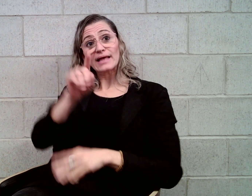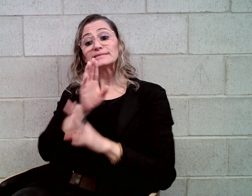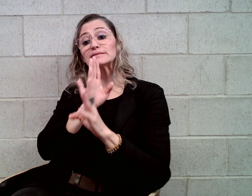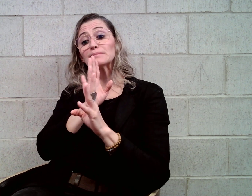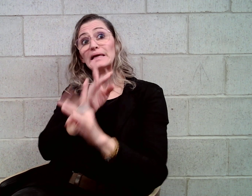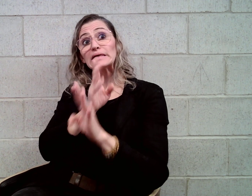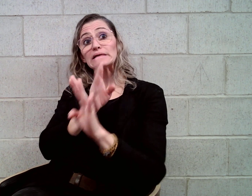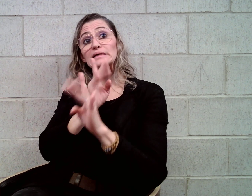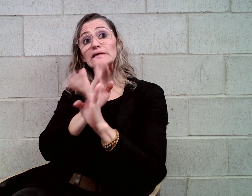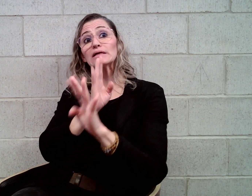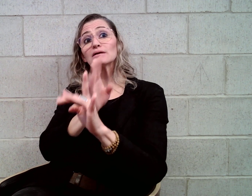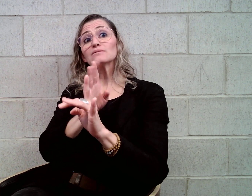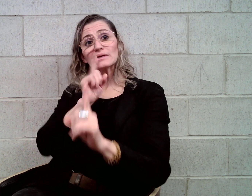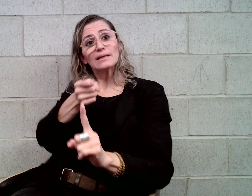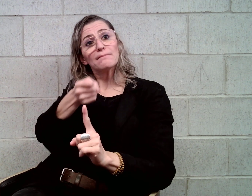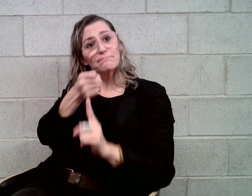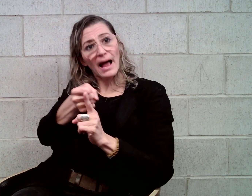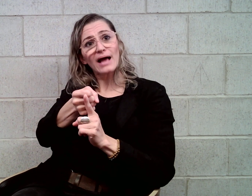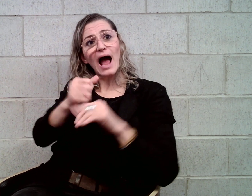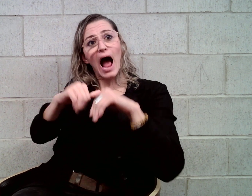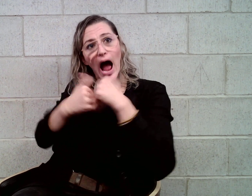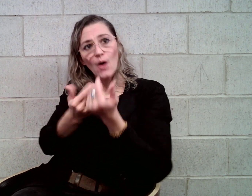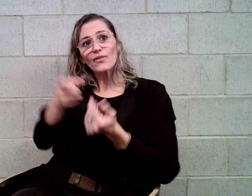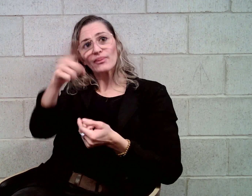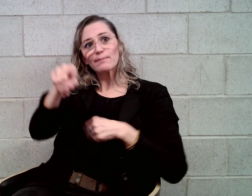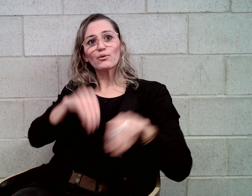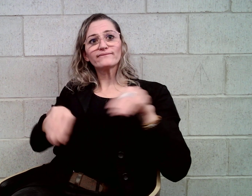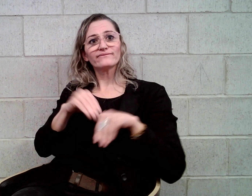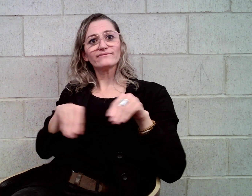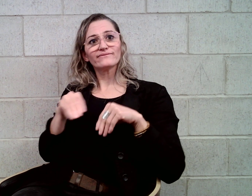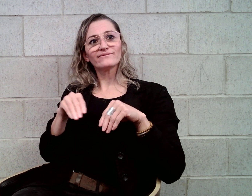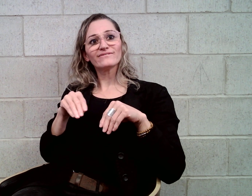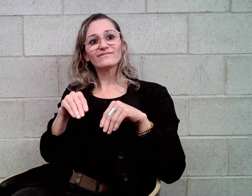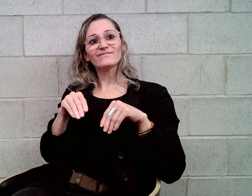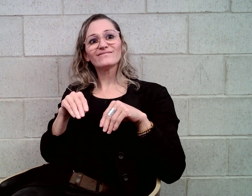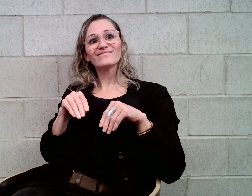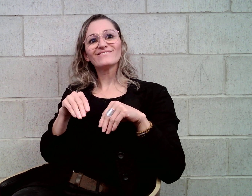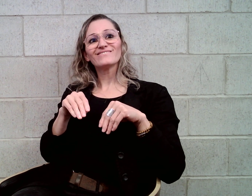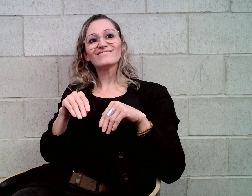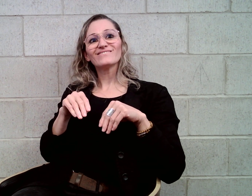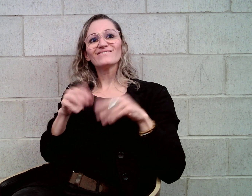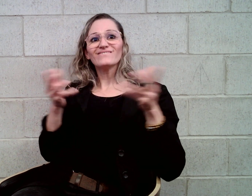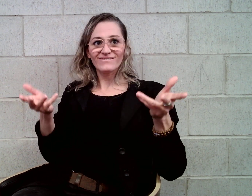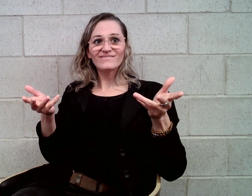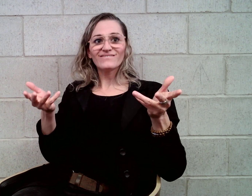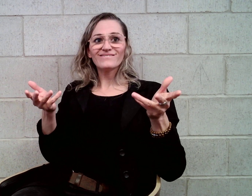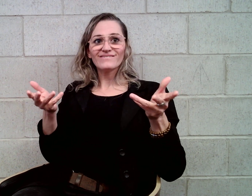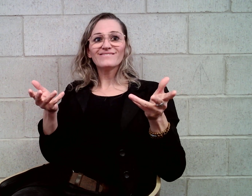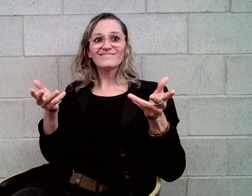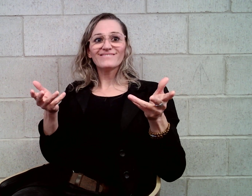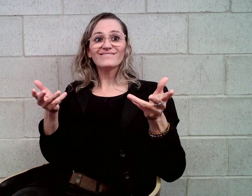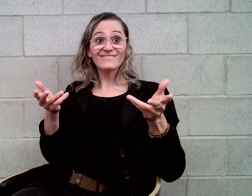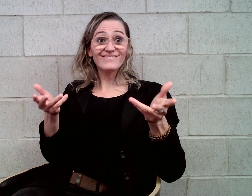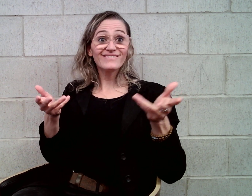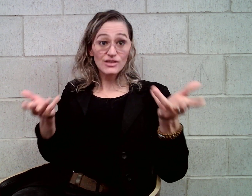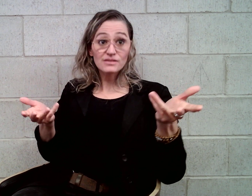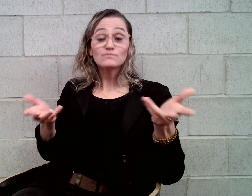are surprised, but how they deliver a line will impact how their bodies move in that